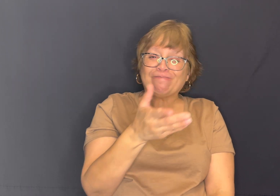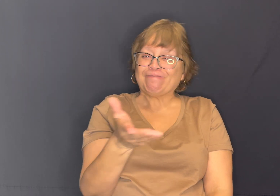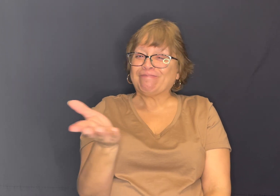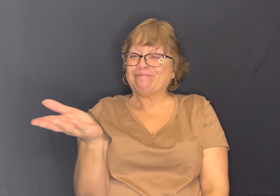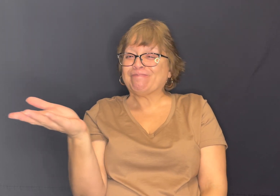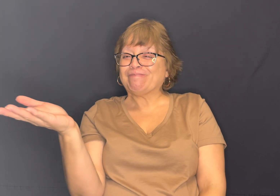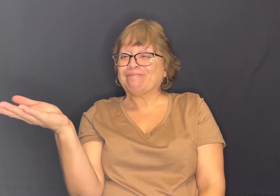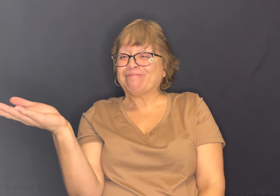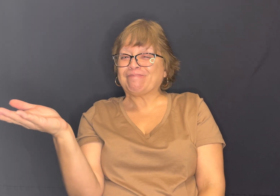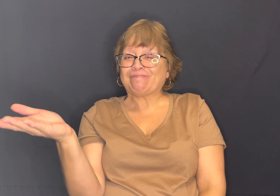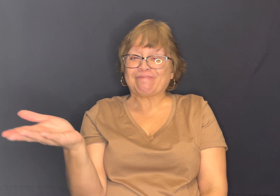Anyone?